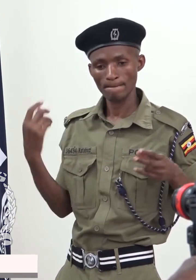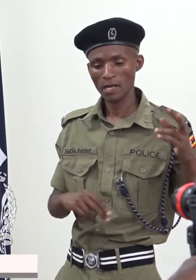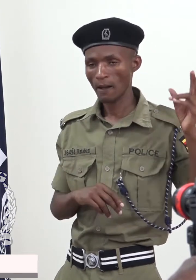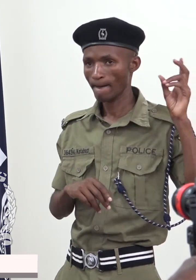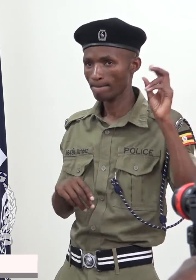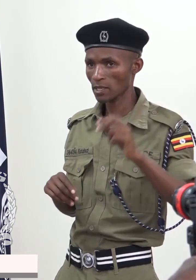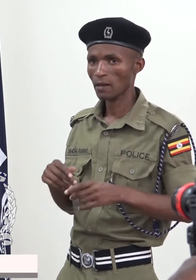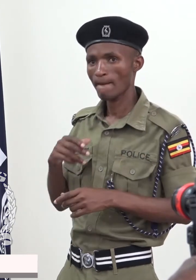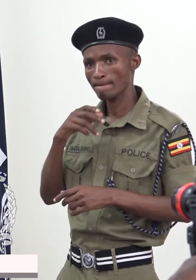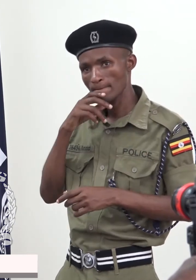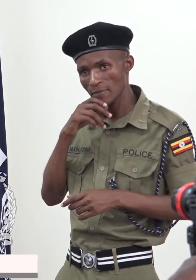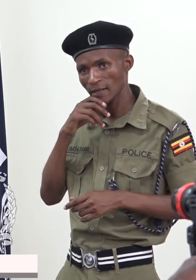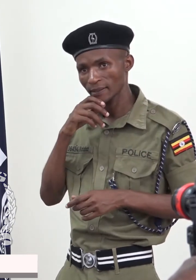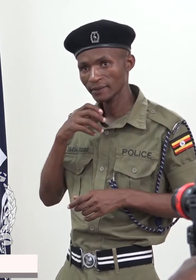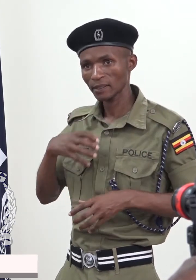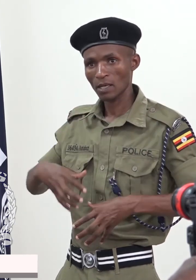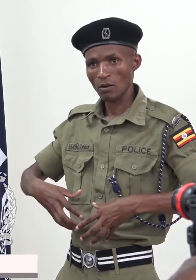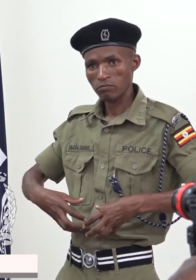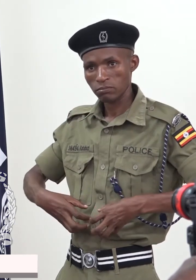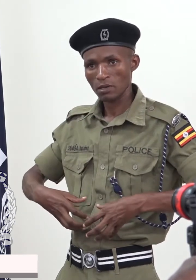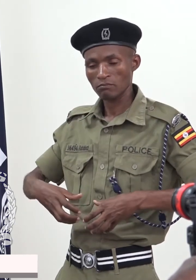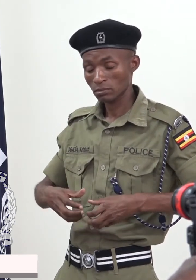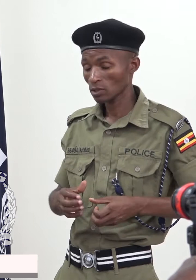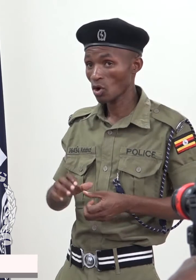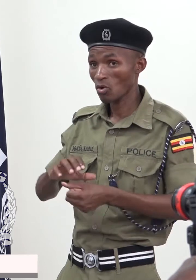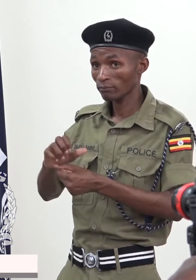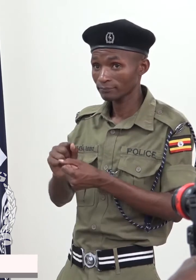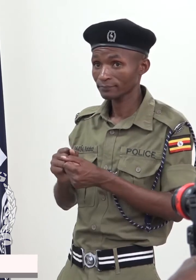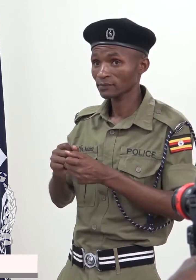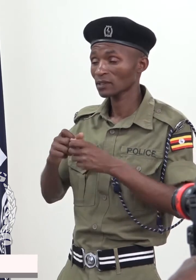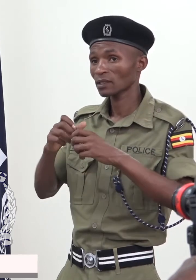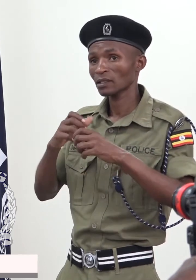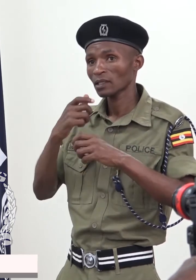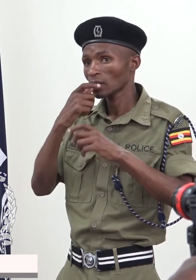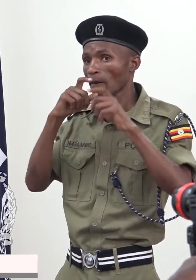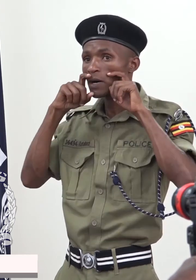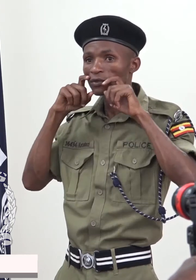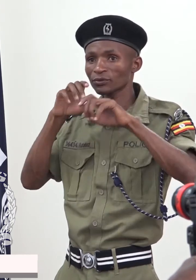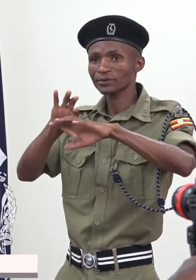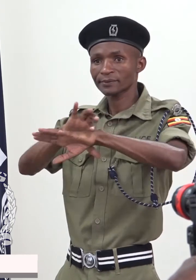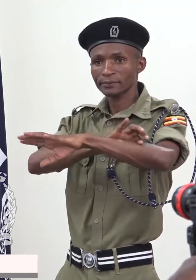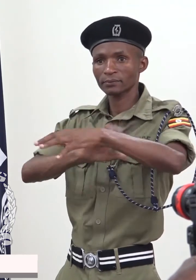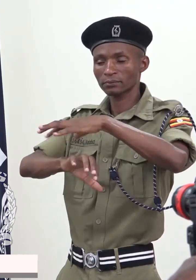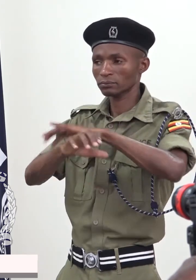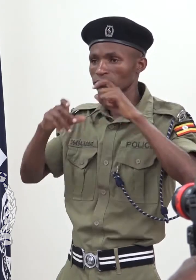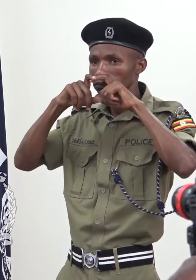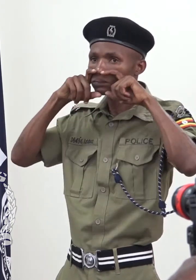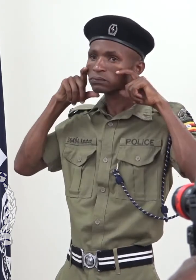His testicles were tied with ropes, the mouth gagged using stockings, and